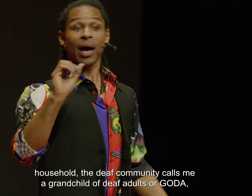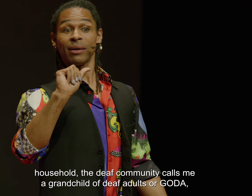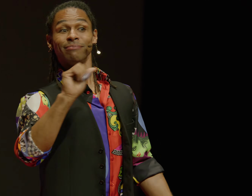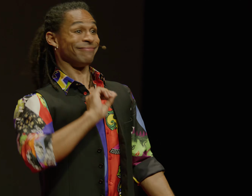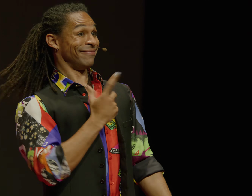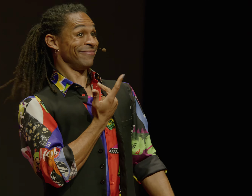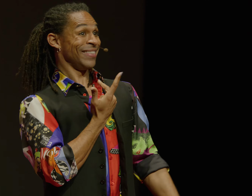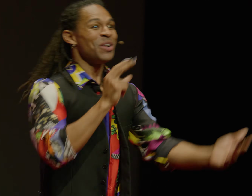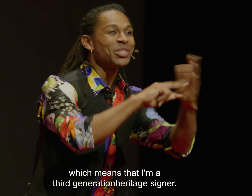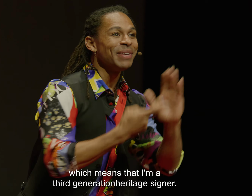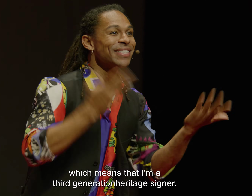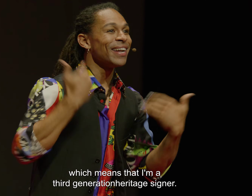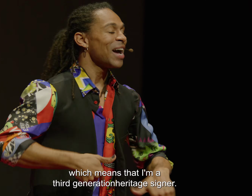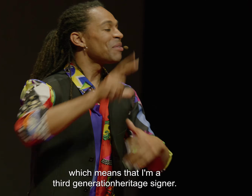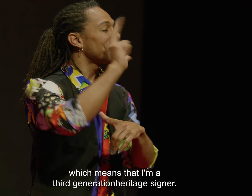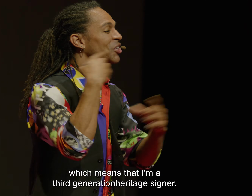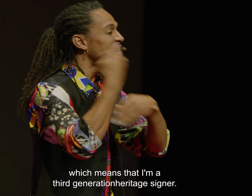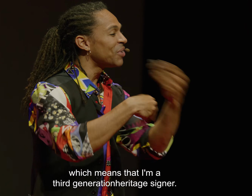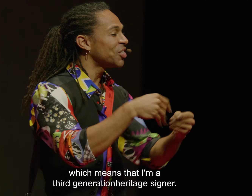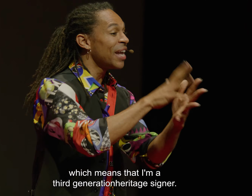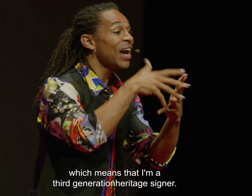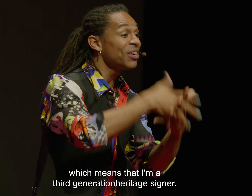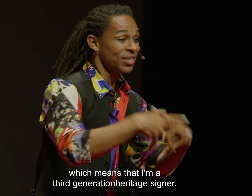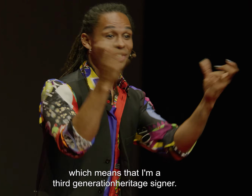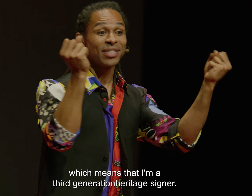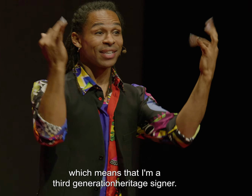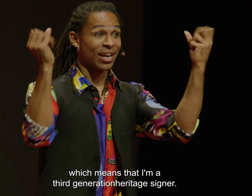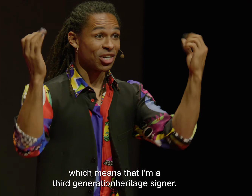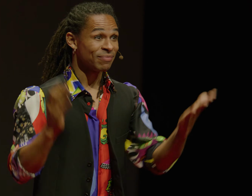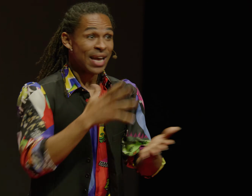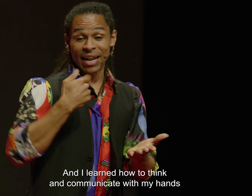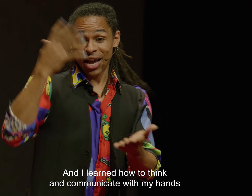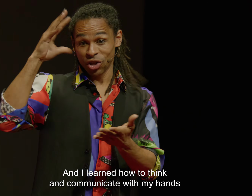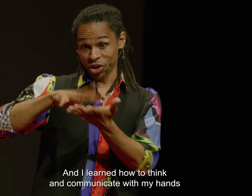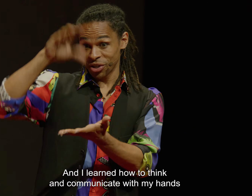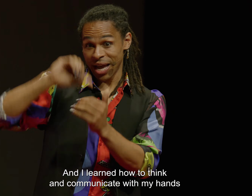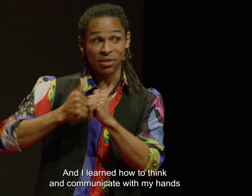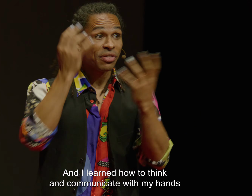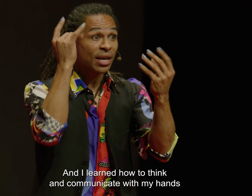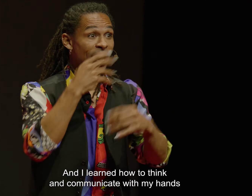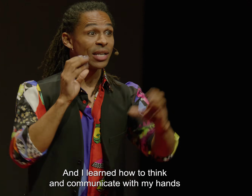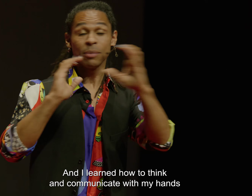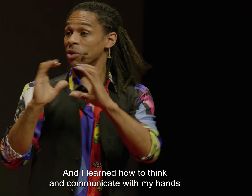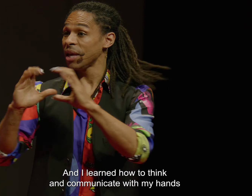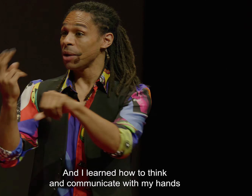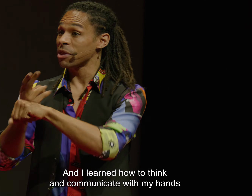GODA, which means that I'm a third-generation heritage signer, and I learned how to think and communicate with